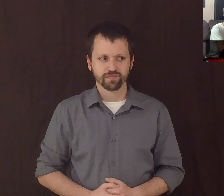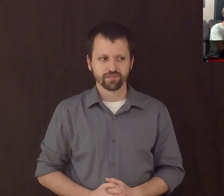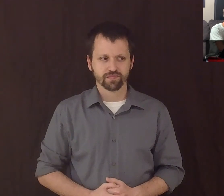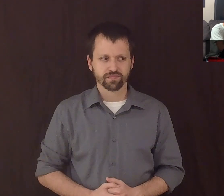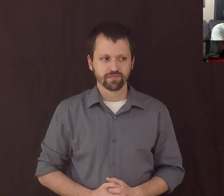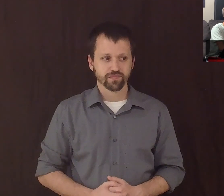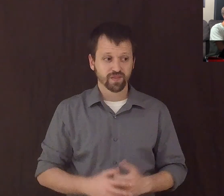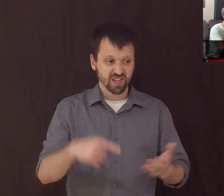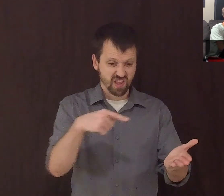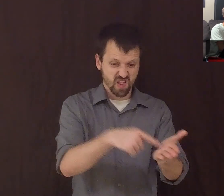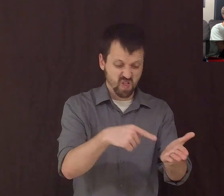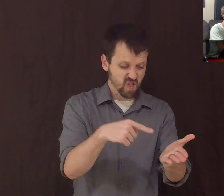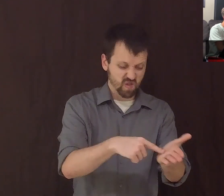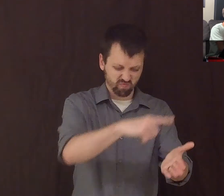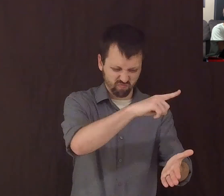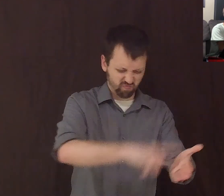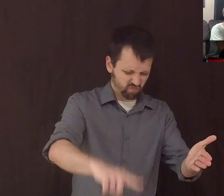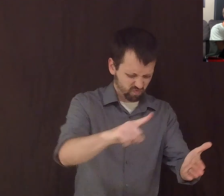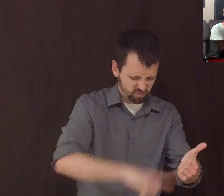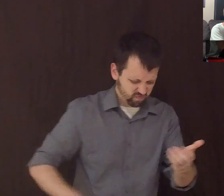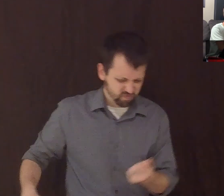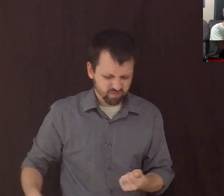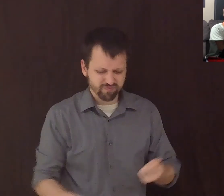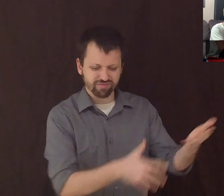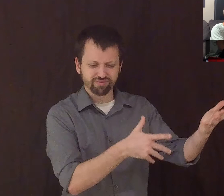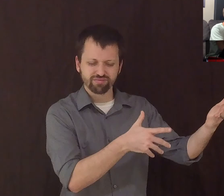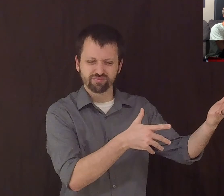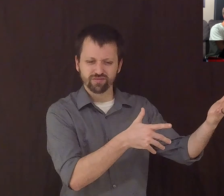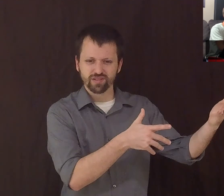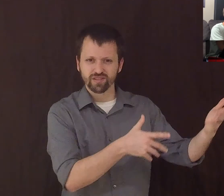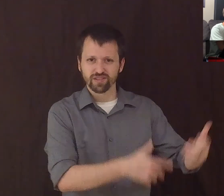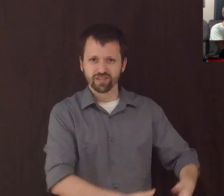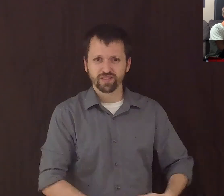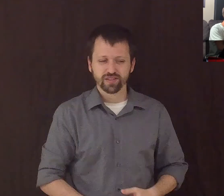My dead left for dead beneath the waters.